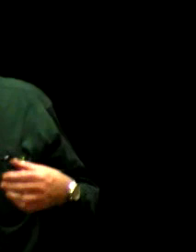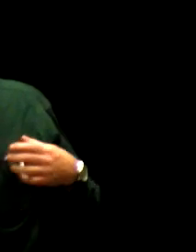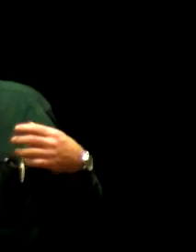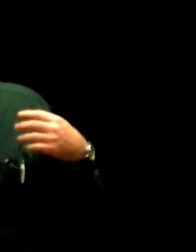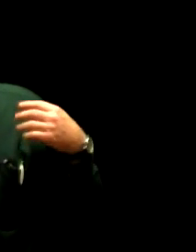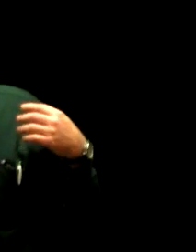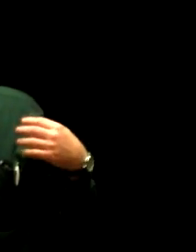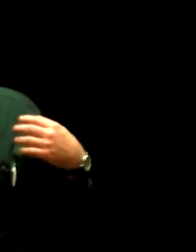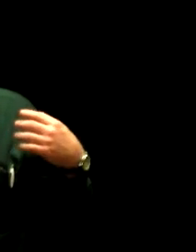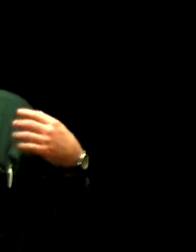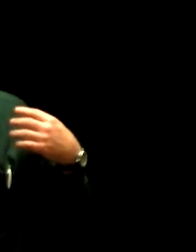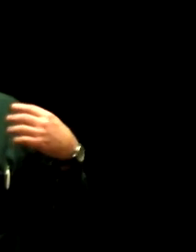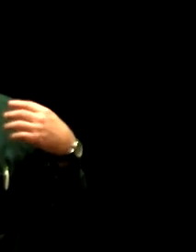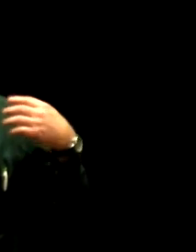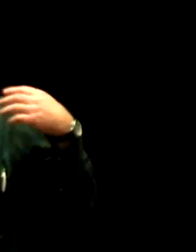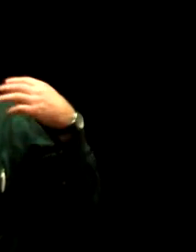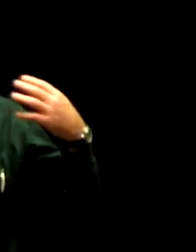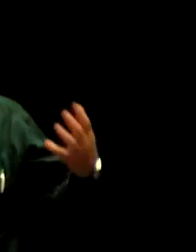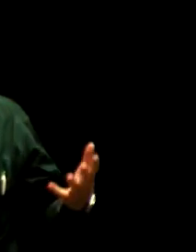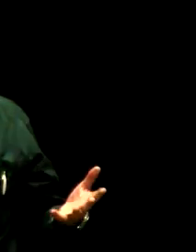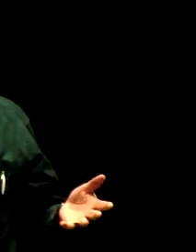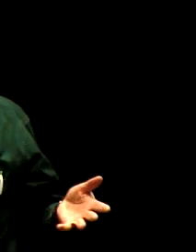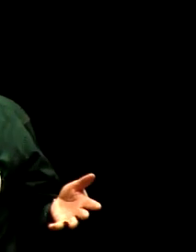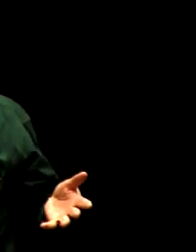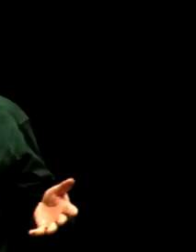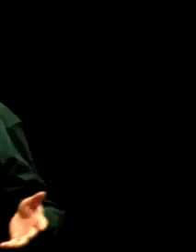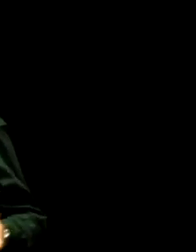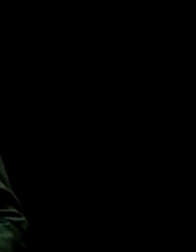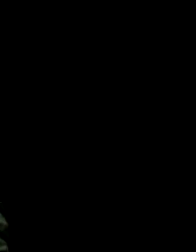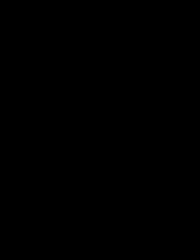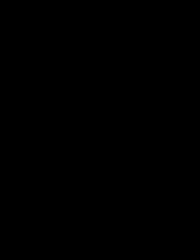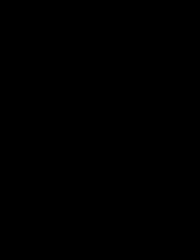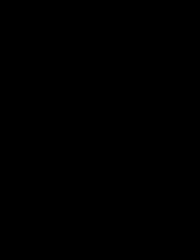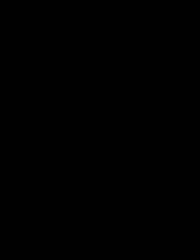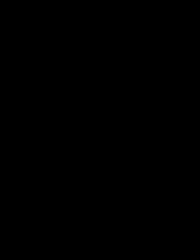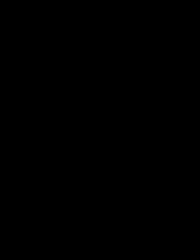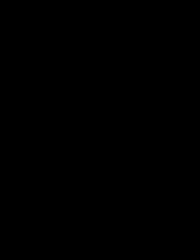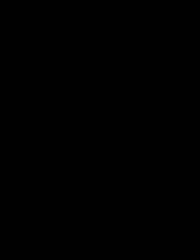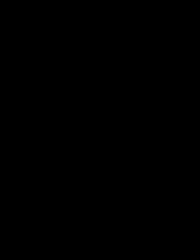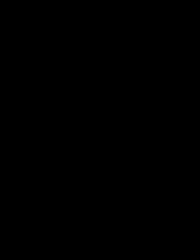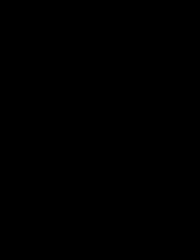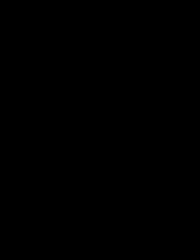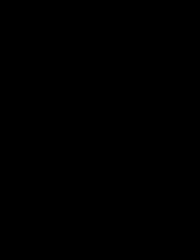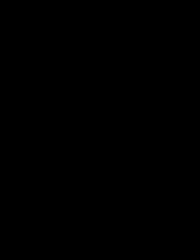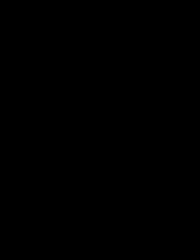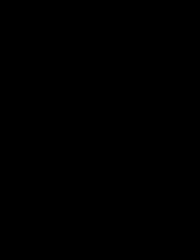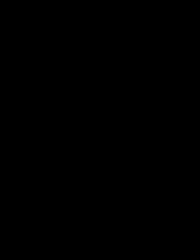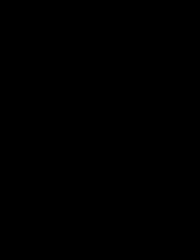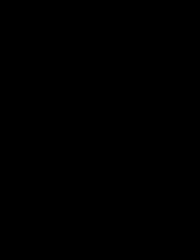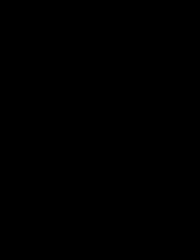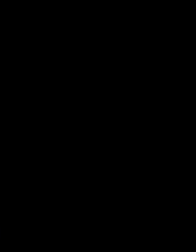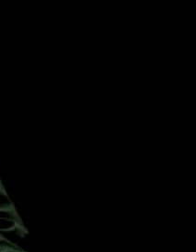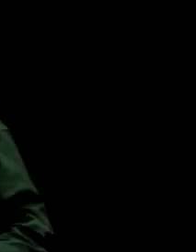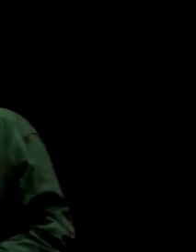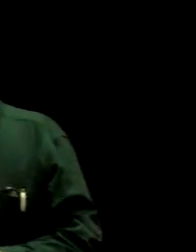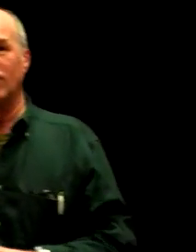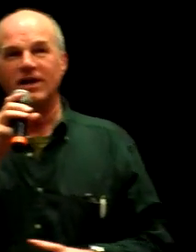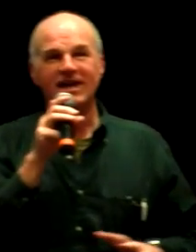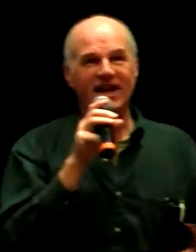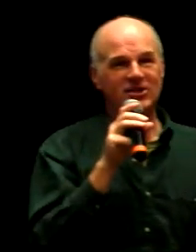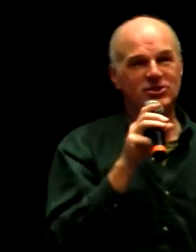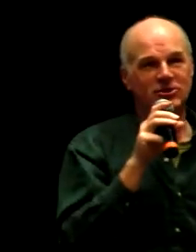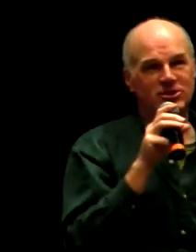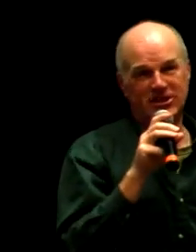Next week we will be asking for your input and ideas. Your input and ideas